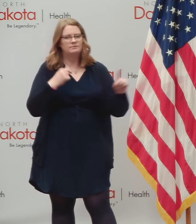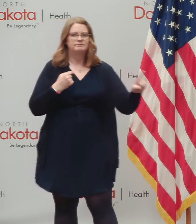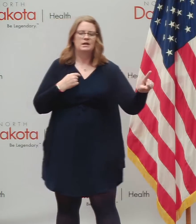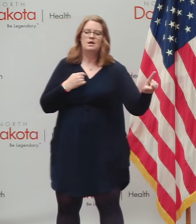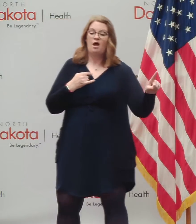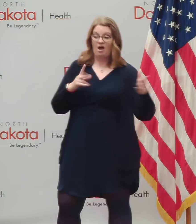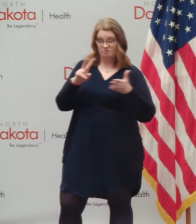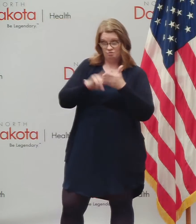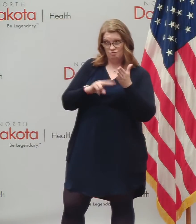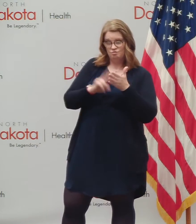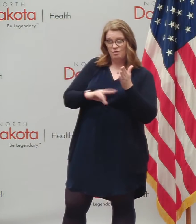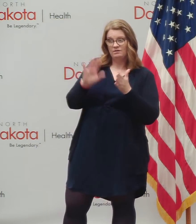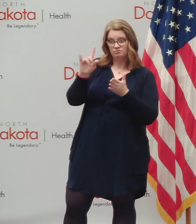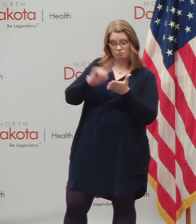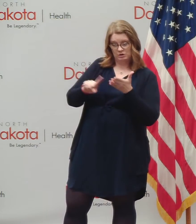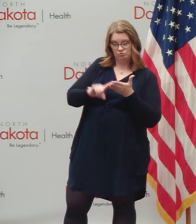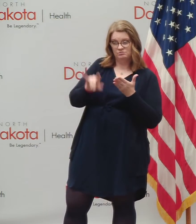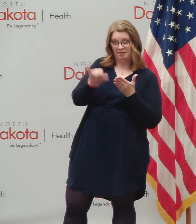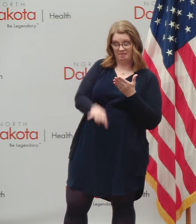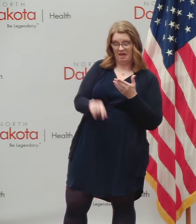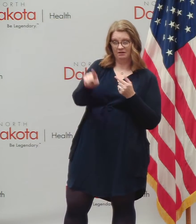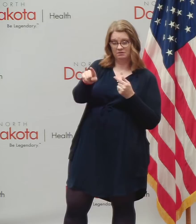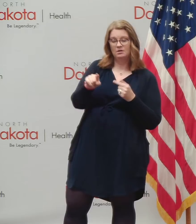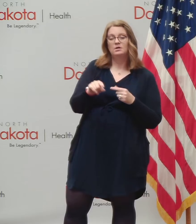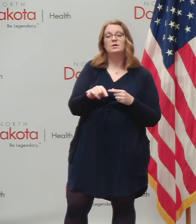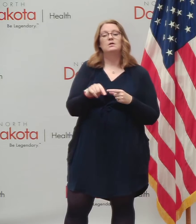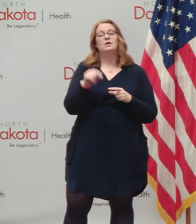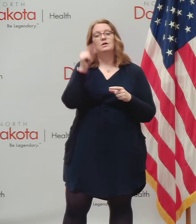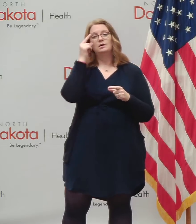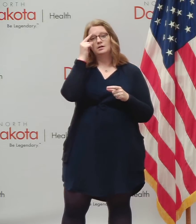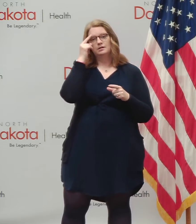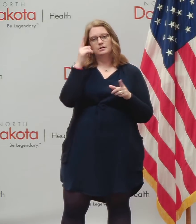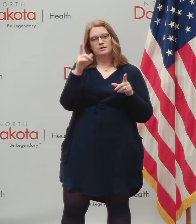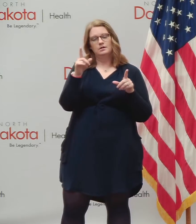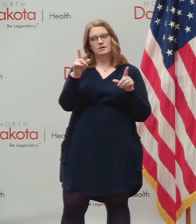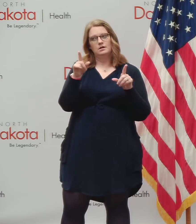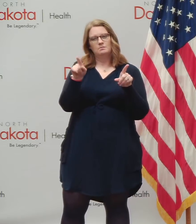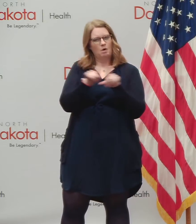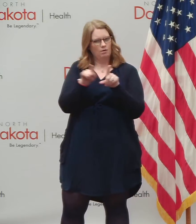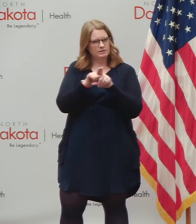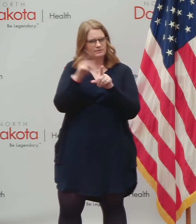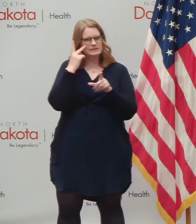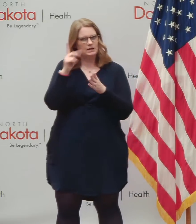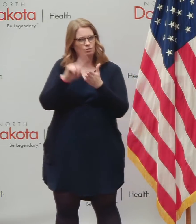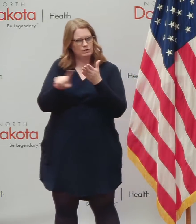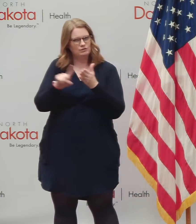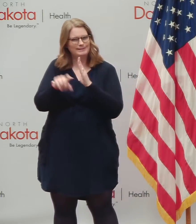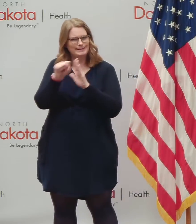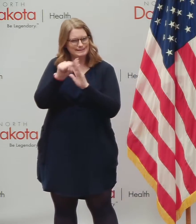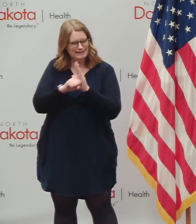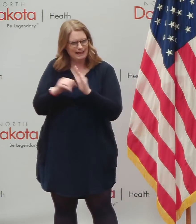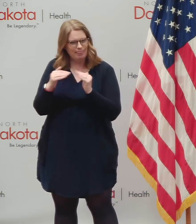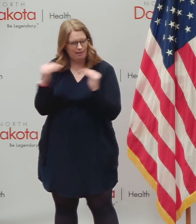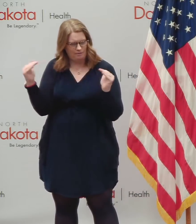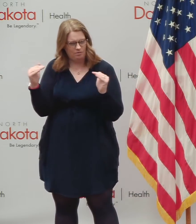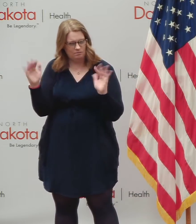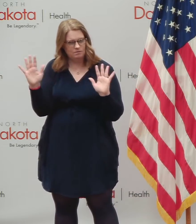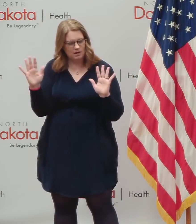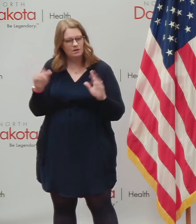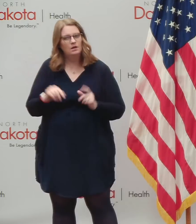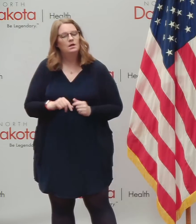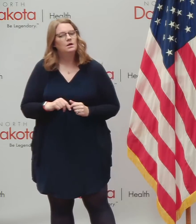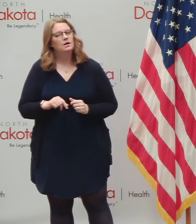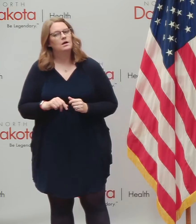at ones at the state level too. You have to take a look